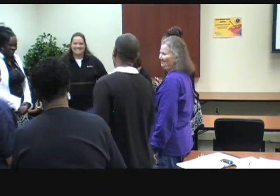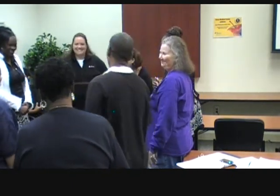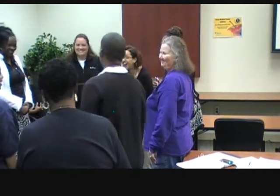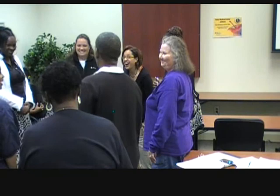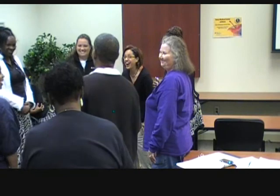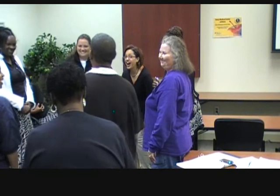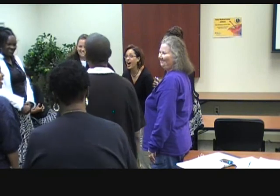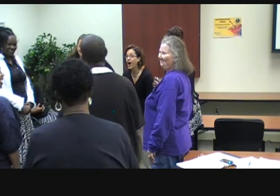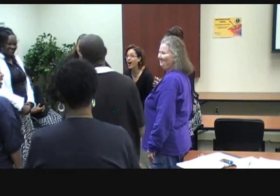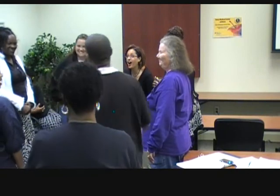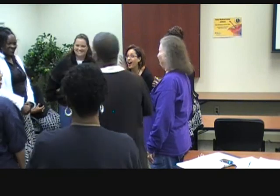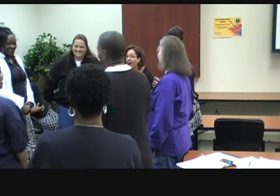froze up.